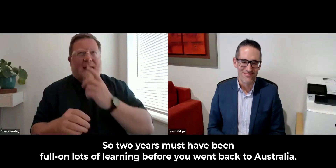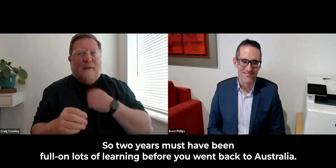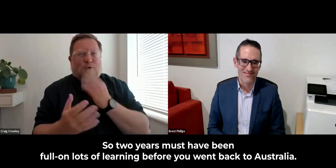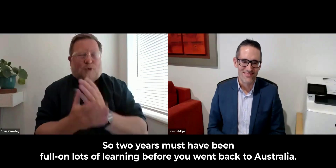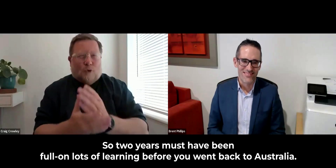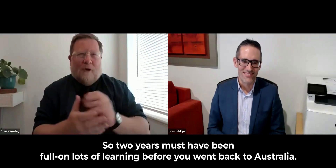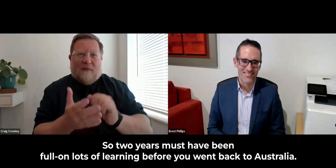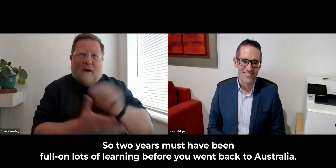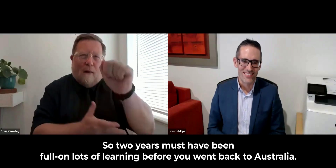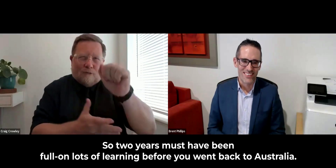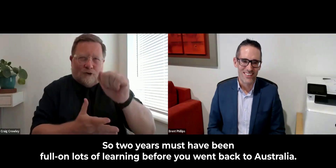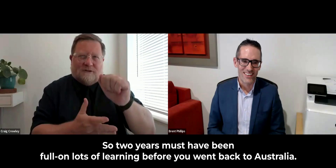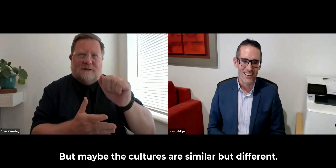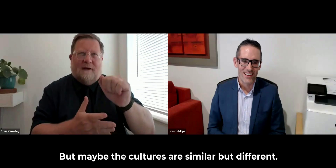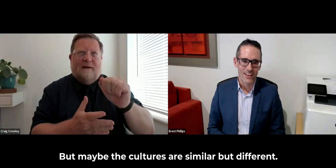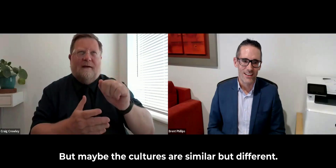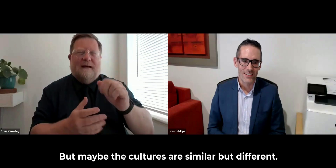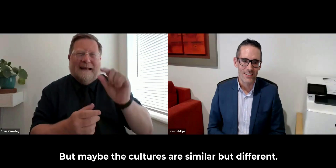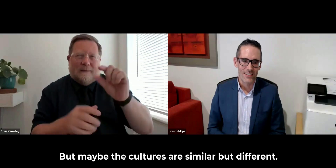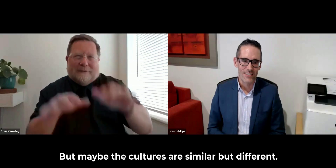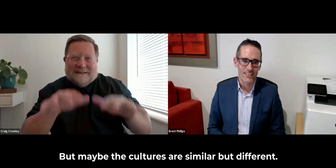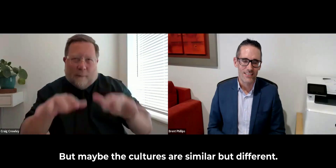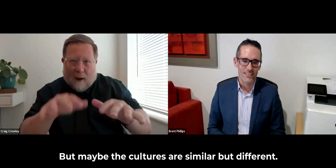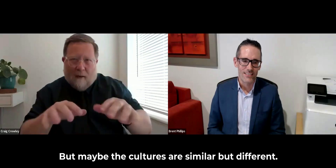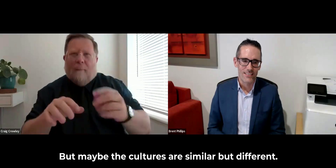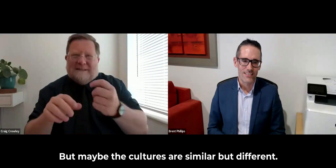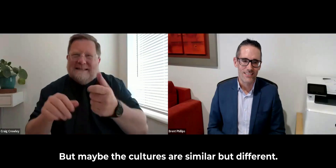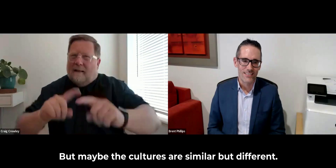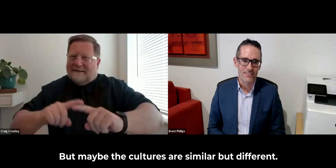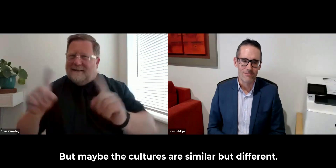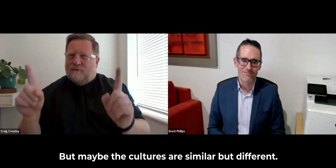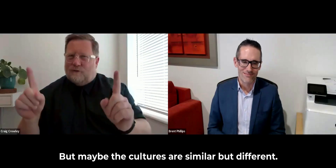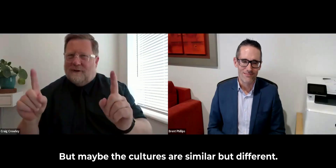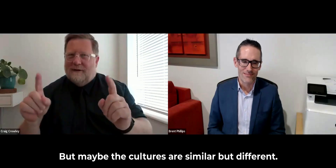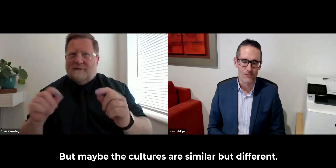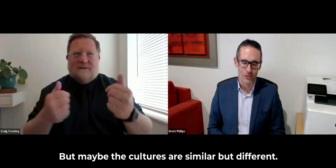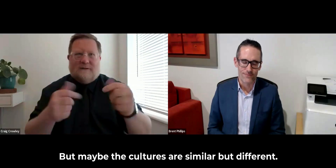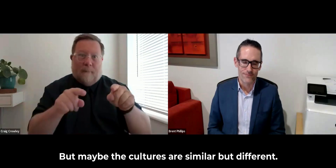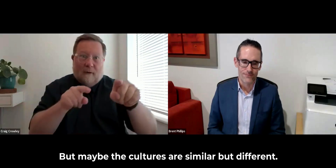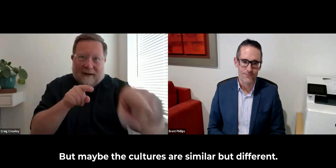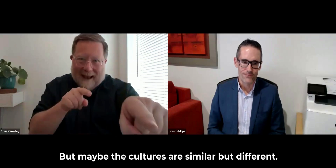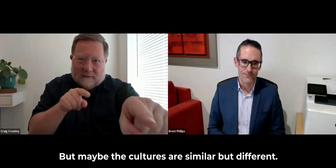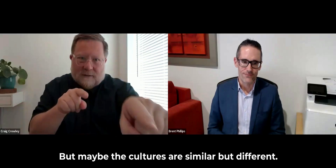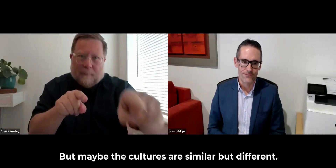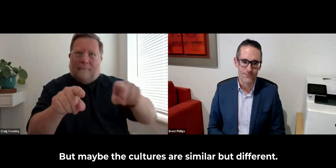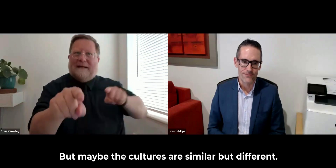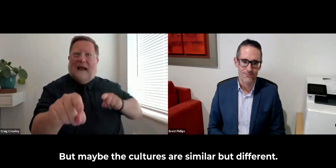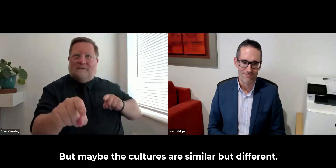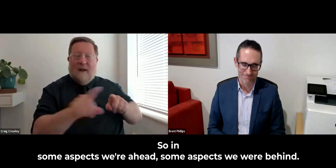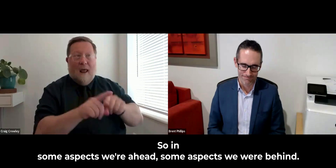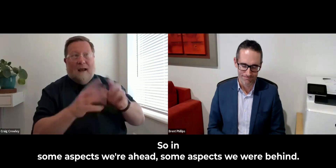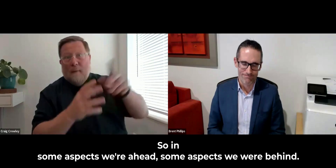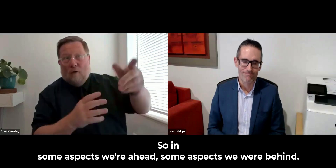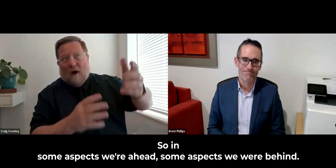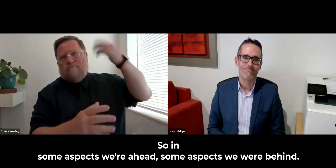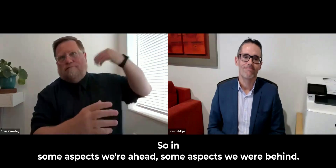went back to Australia. But maybe the cultures are similar but different. So in